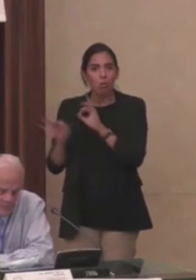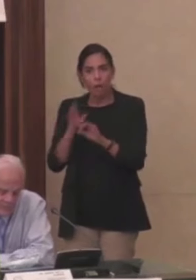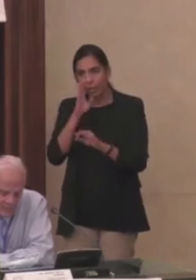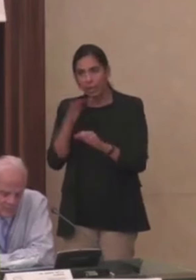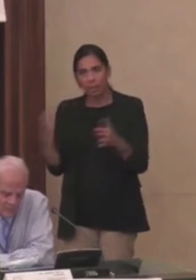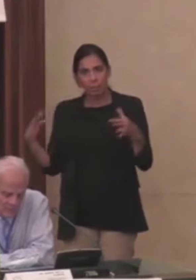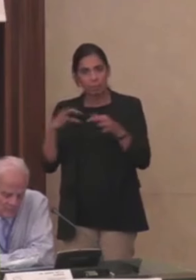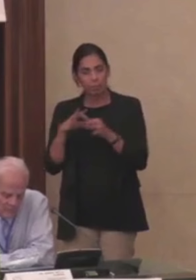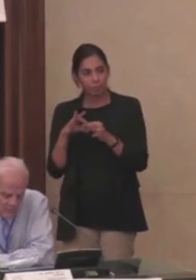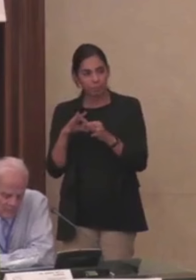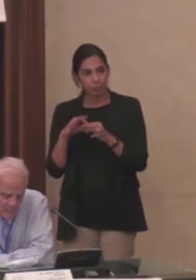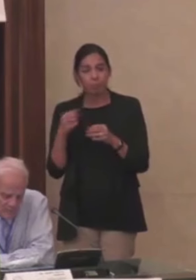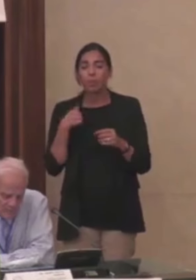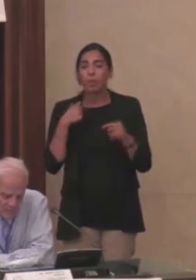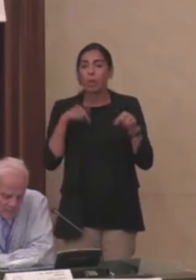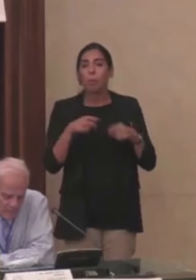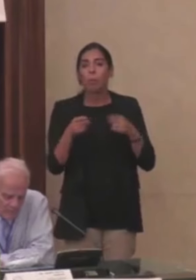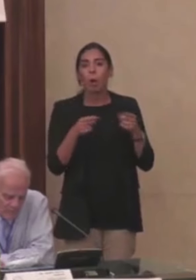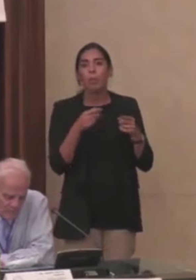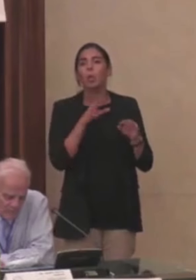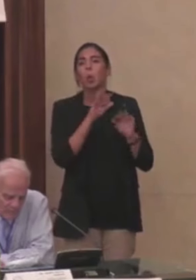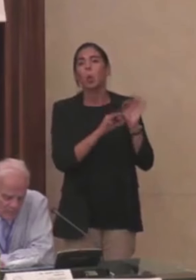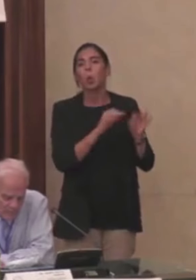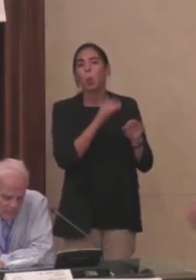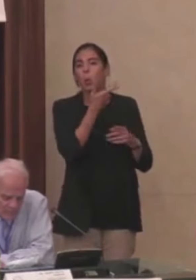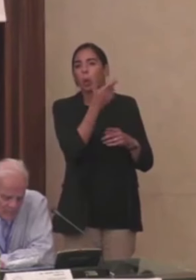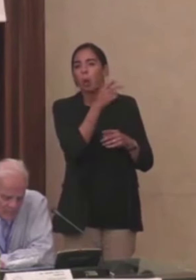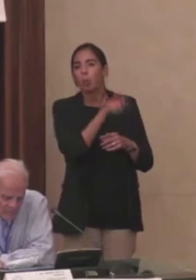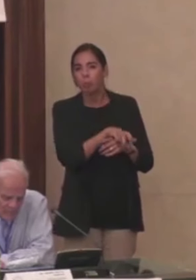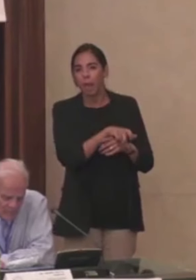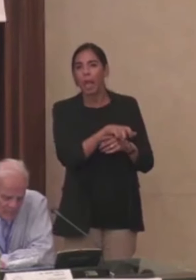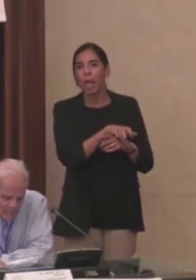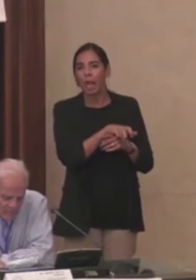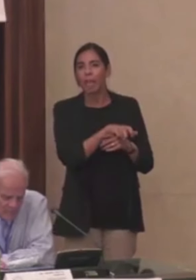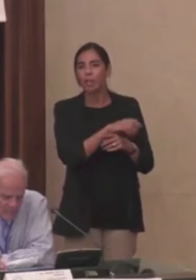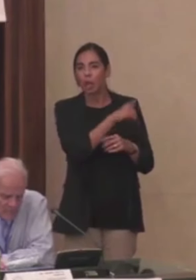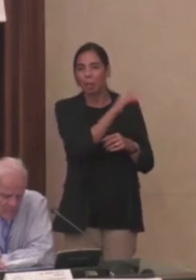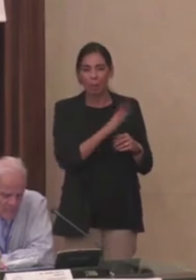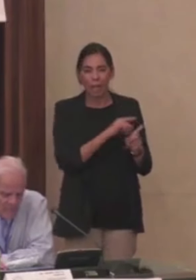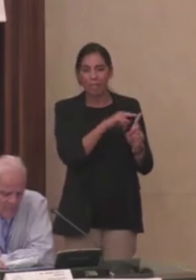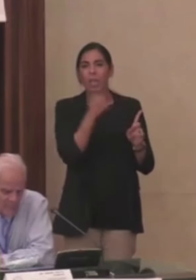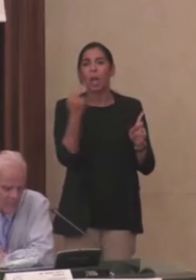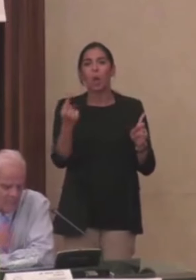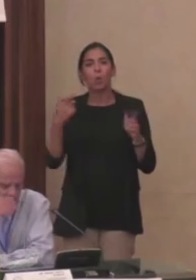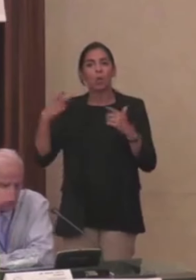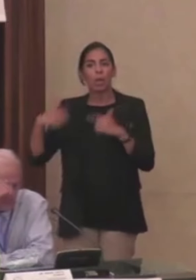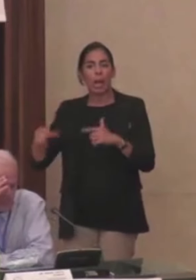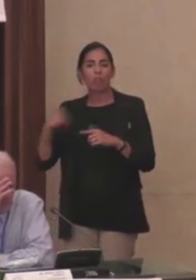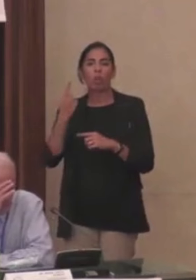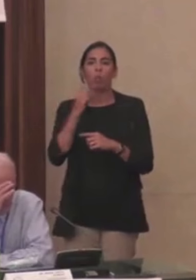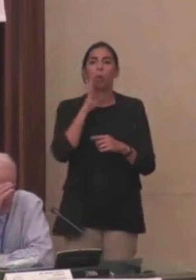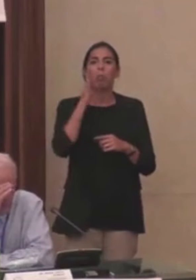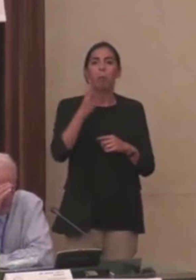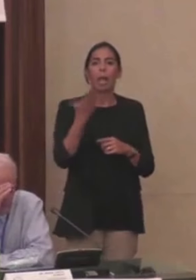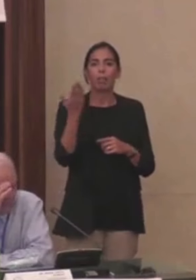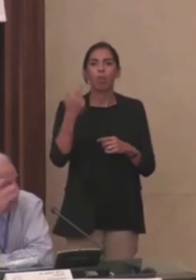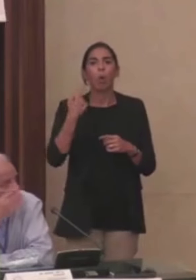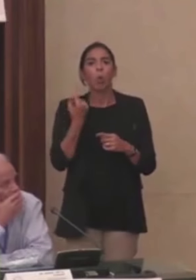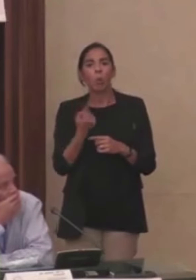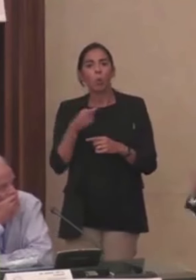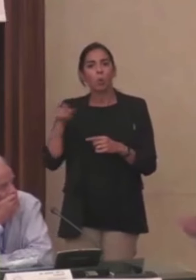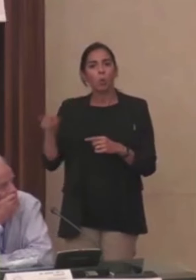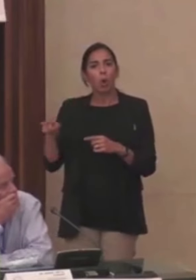if that doctor is not available, maybe, like right now, I am treating patients all over the world,